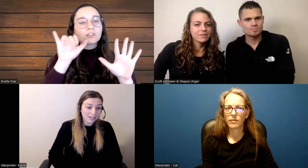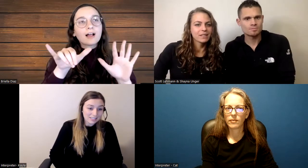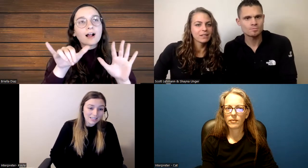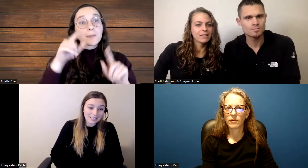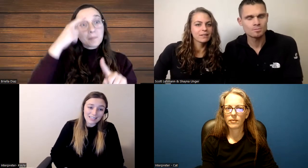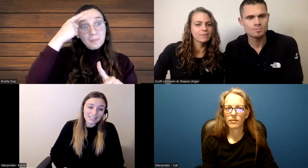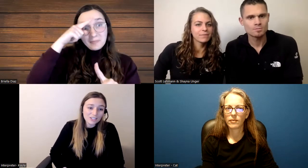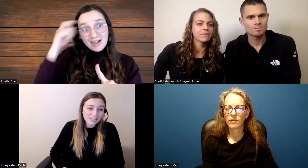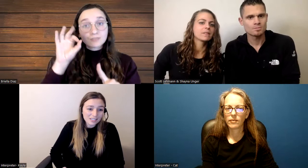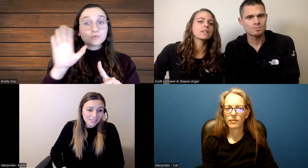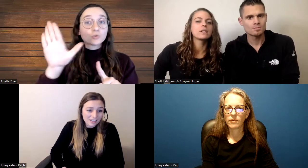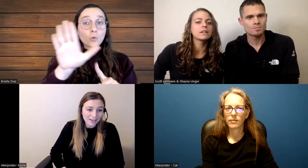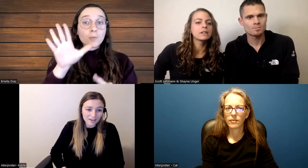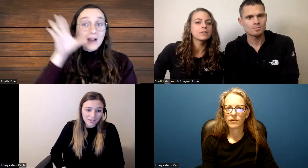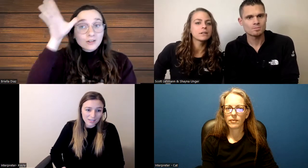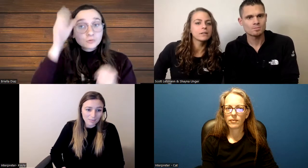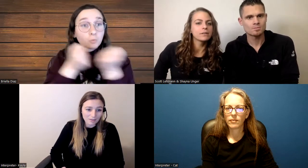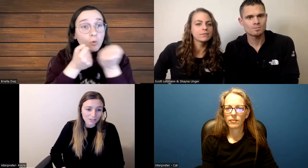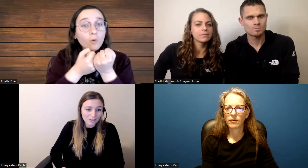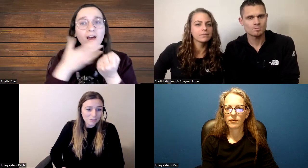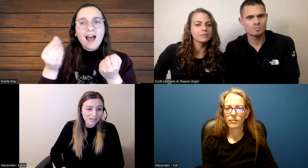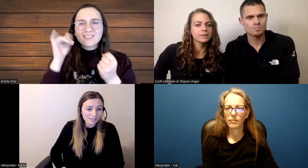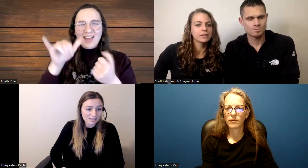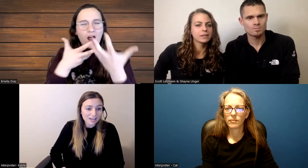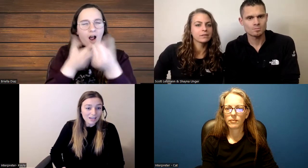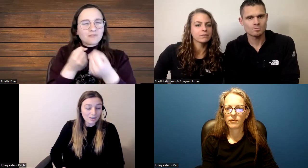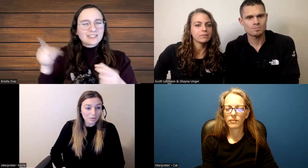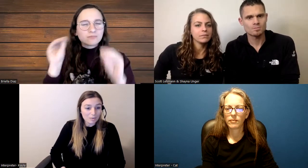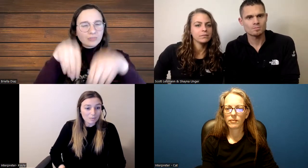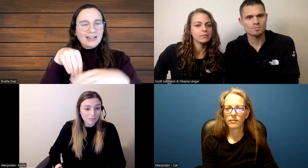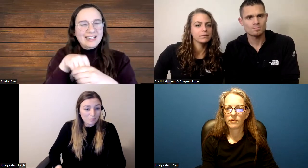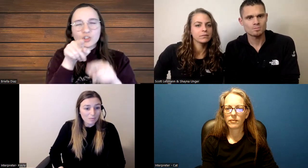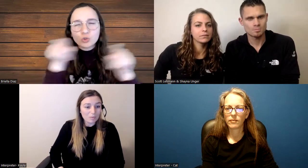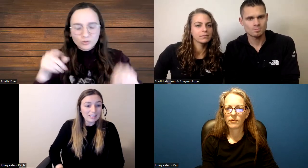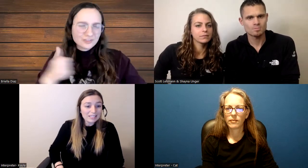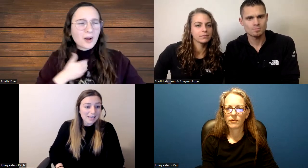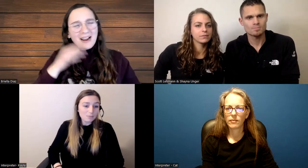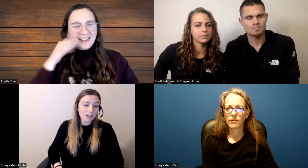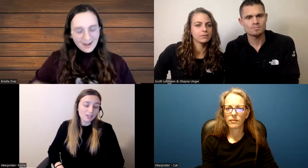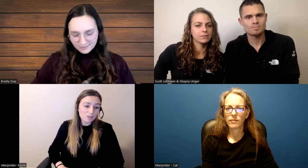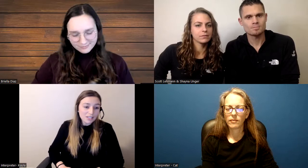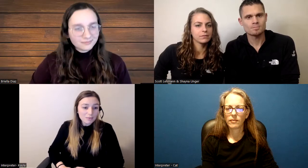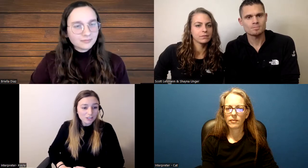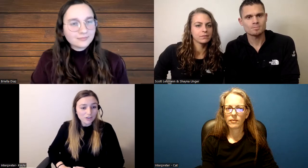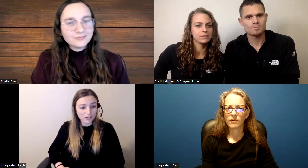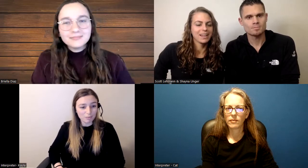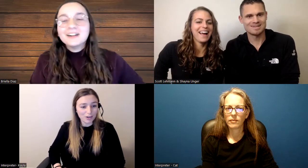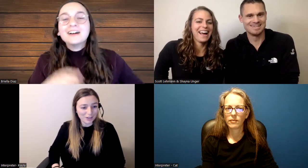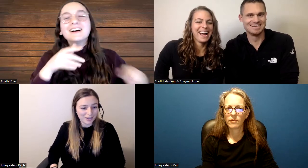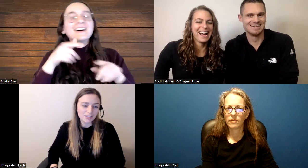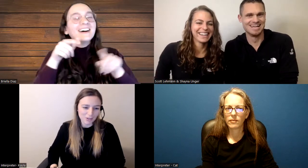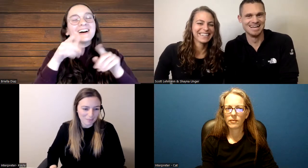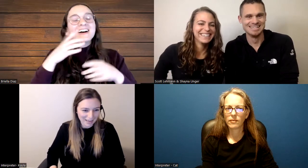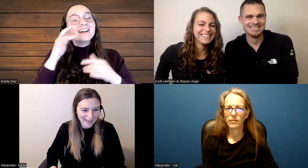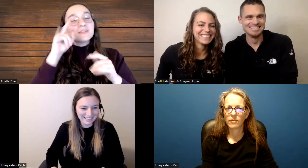And Briella is saying yes. And just to clarify something, just because, you know, we need, as parents, you need to make sure that you're supporting